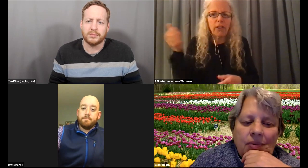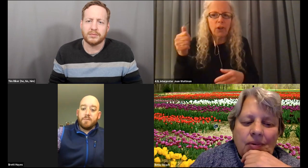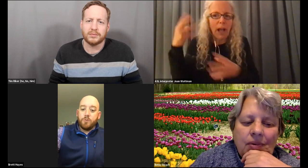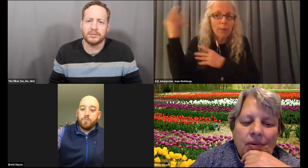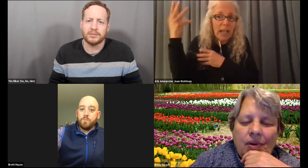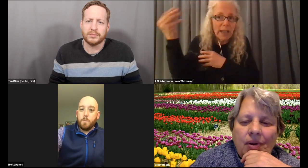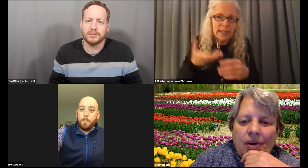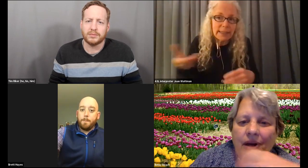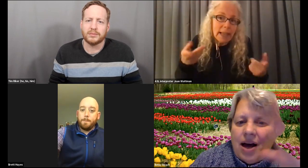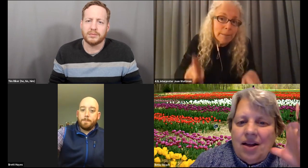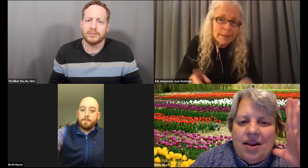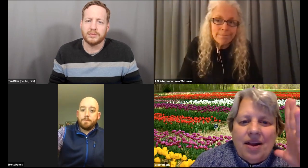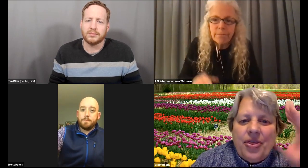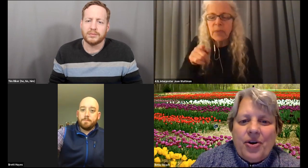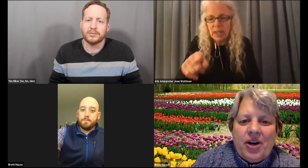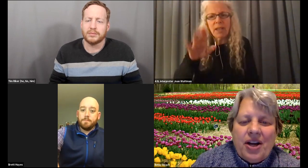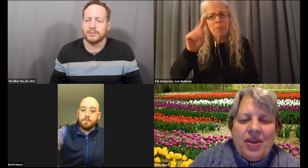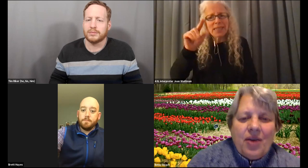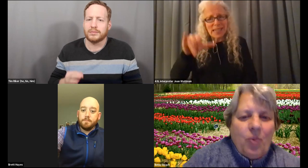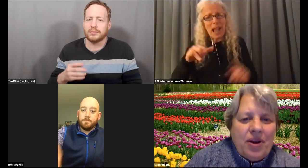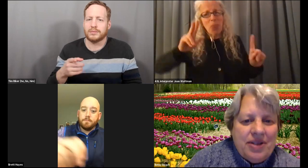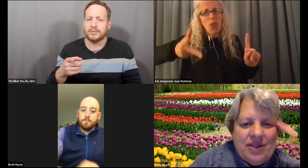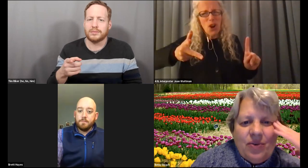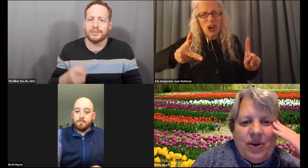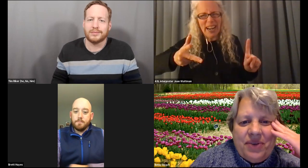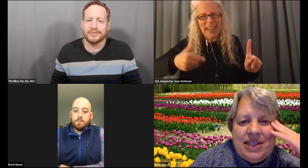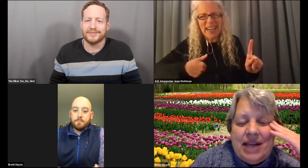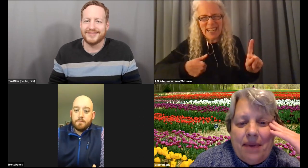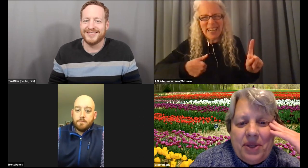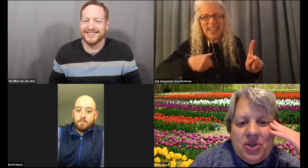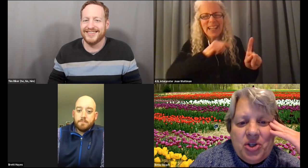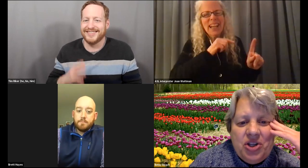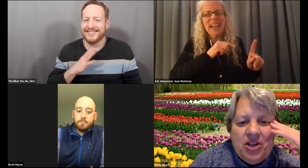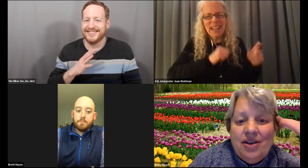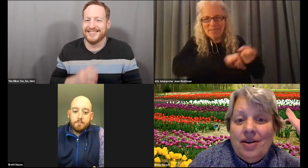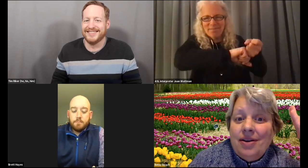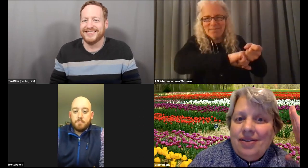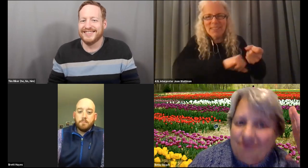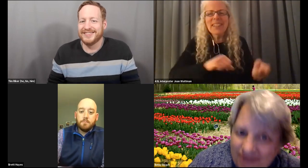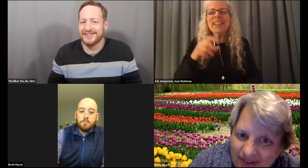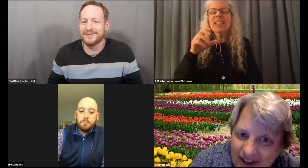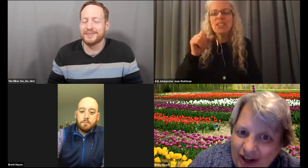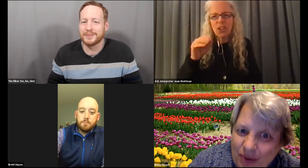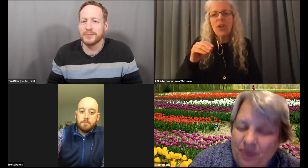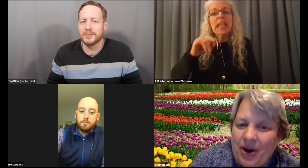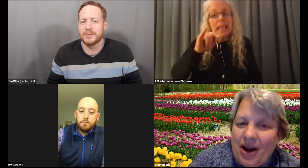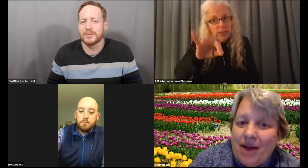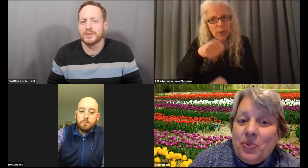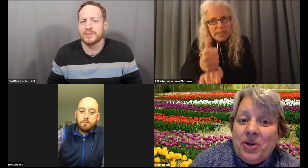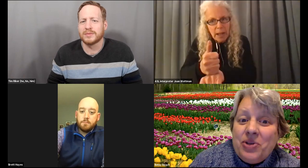Thank you. I'll third it. I think once we've established, you know, perhaps one or two